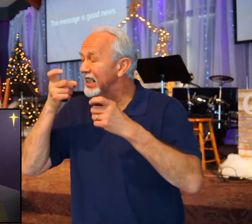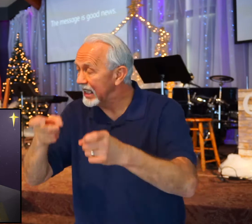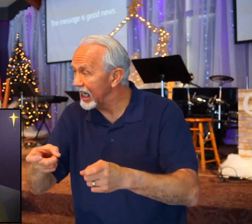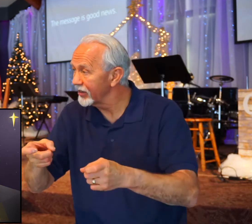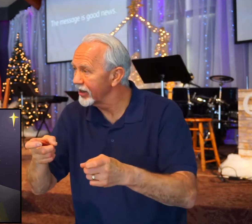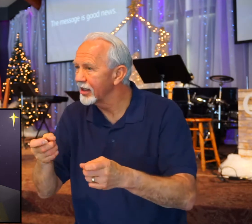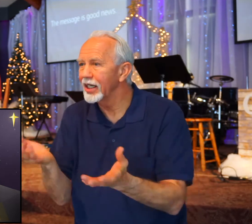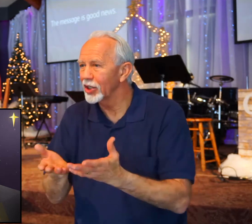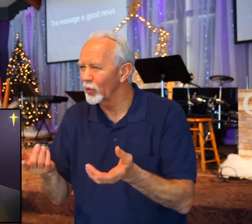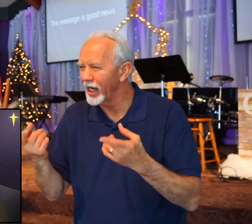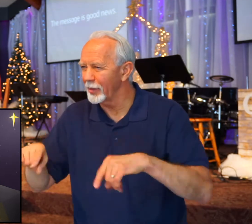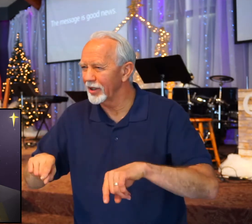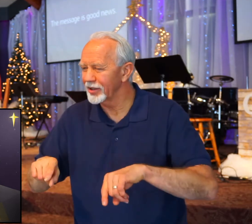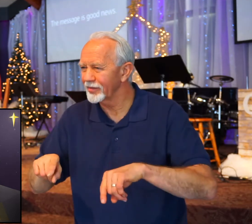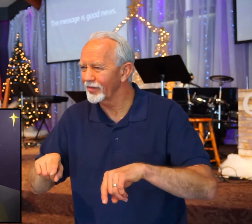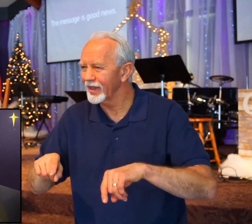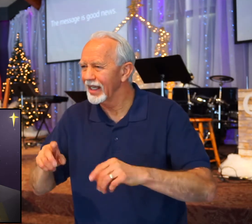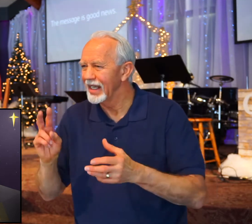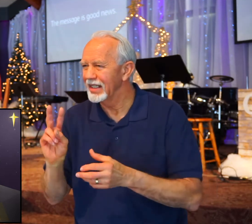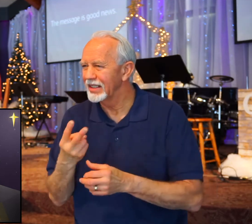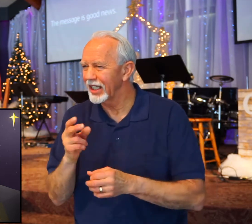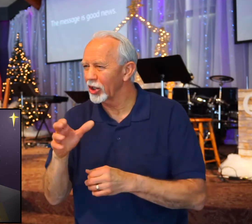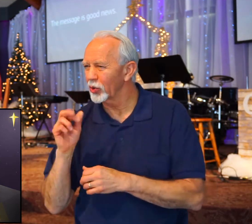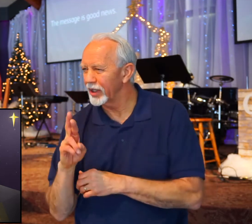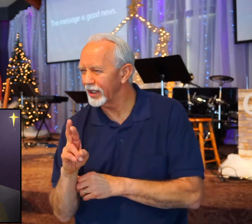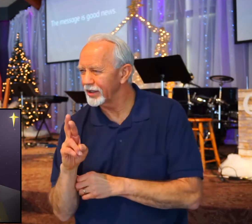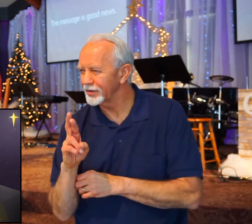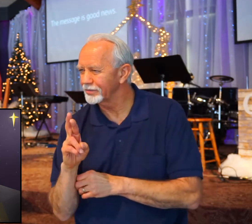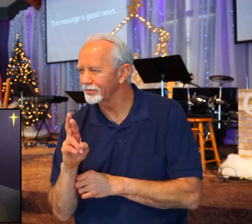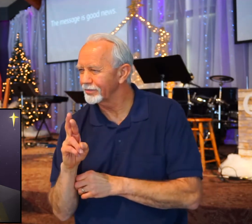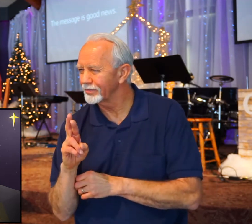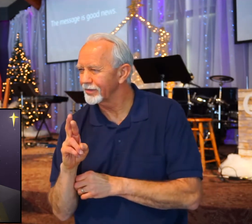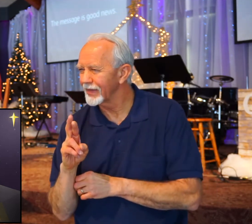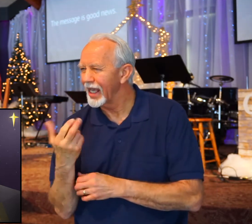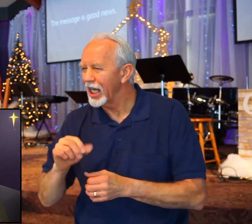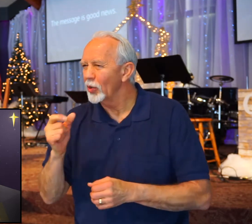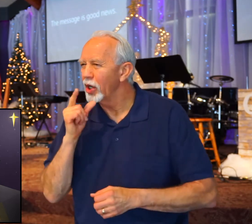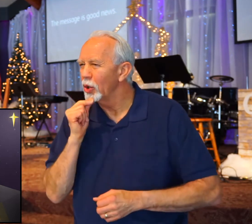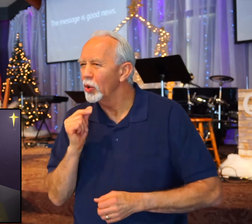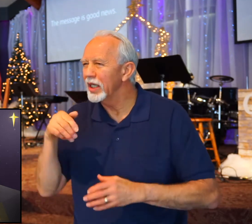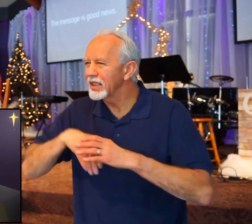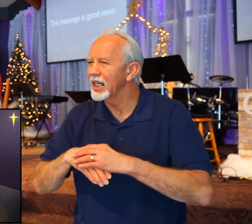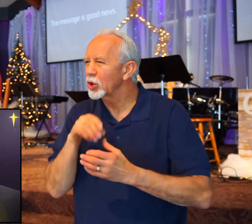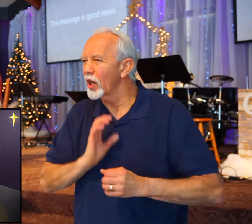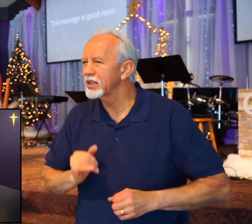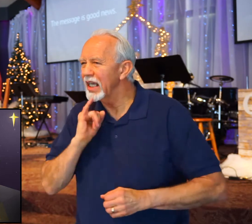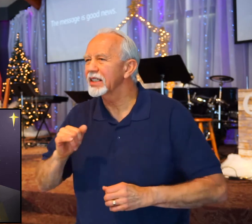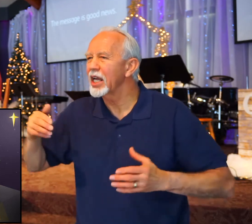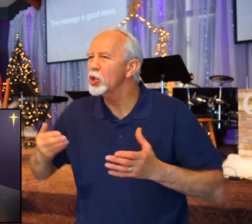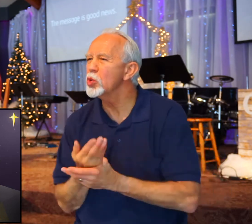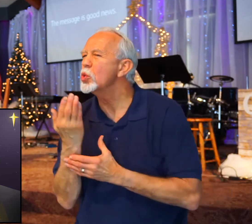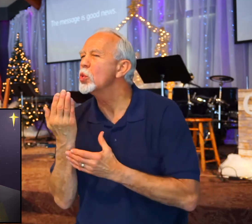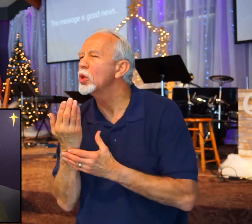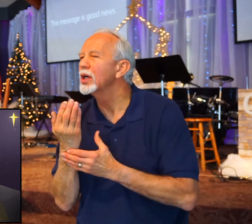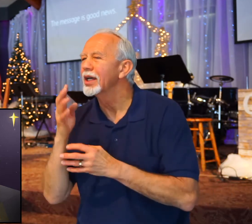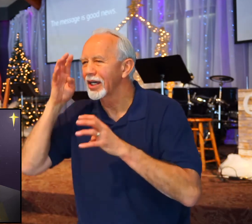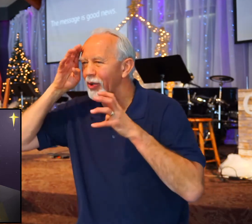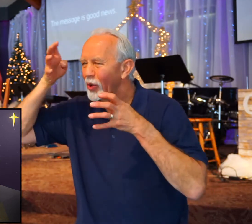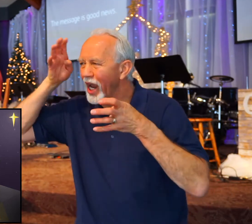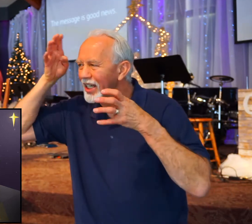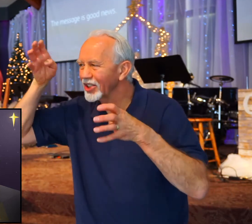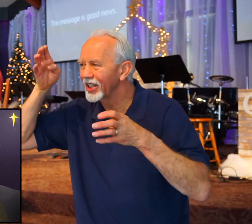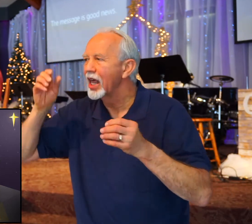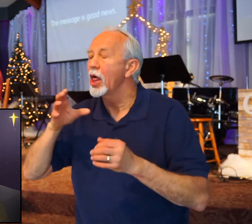what happens. 2 Corinthians 5:17. Anyone who is in Christ is a new creation.